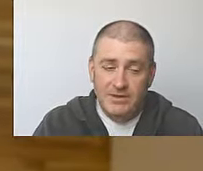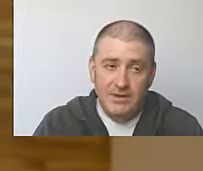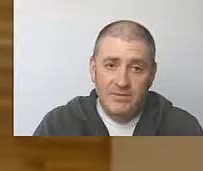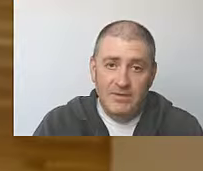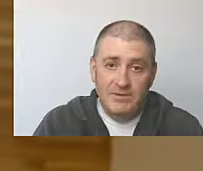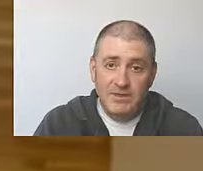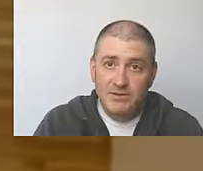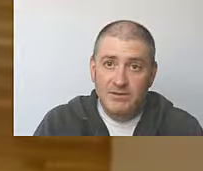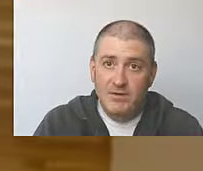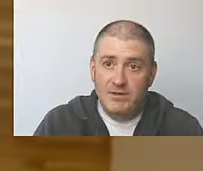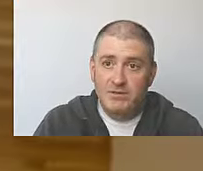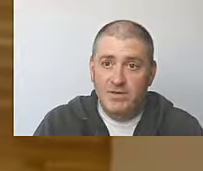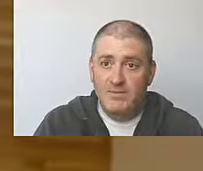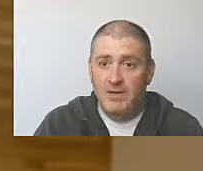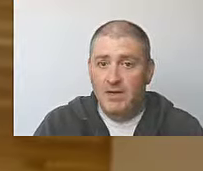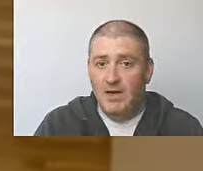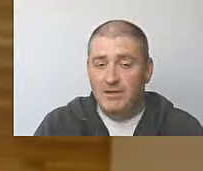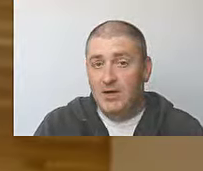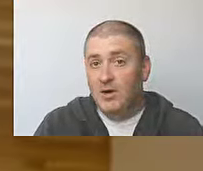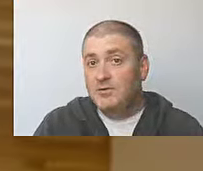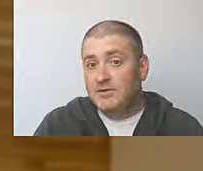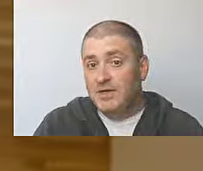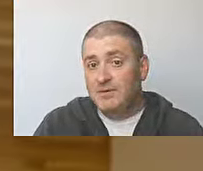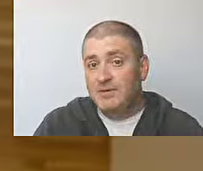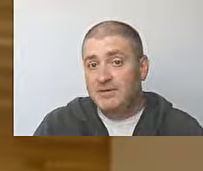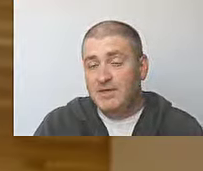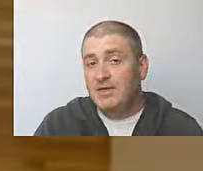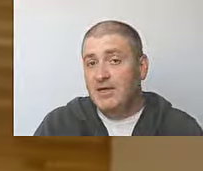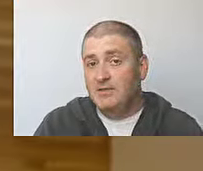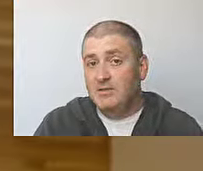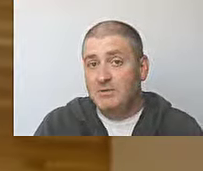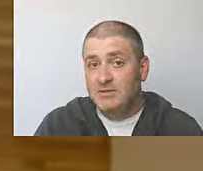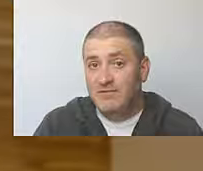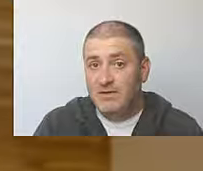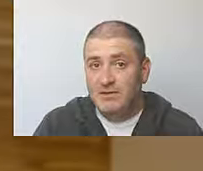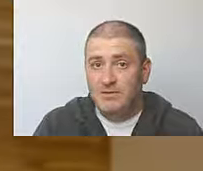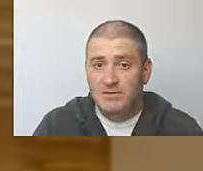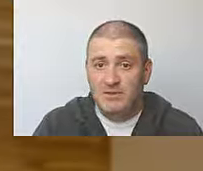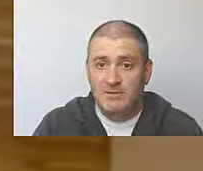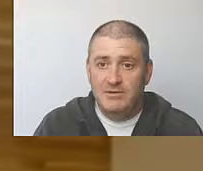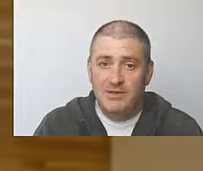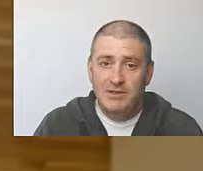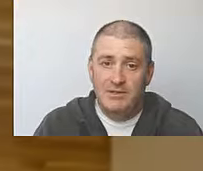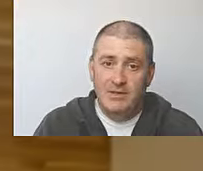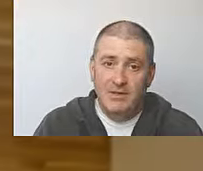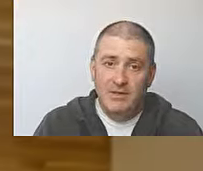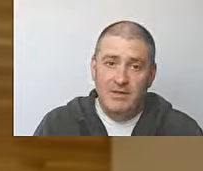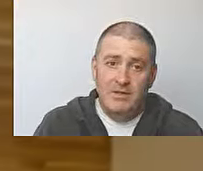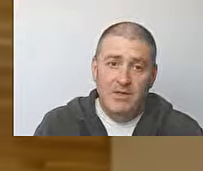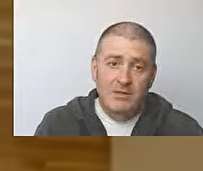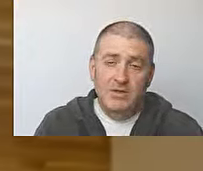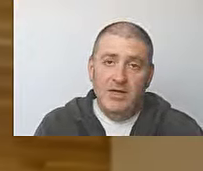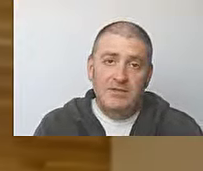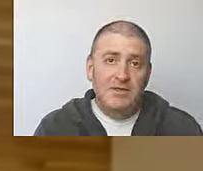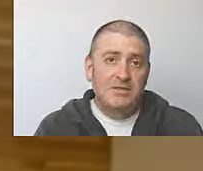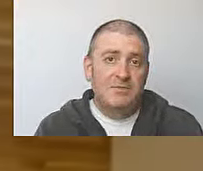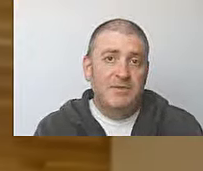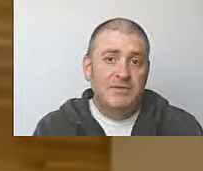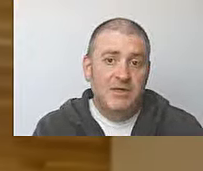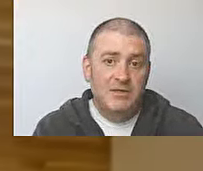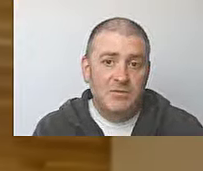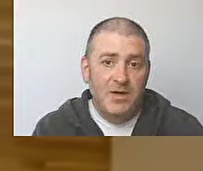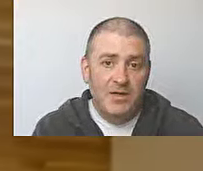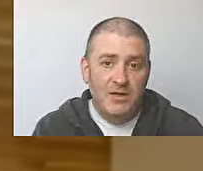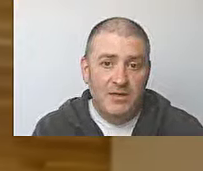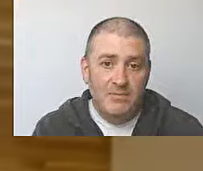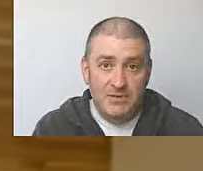Riders Nintendo Direct stream had a whole segment dedicated specifically to accessibility. Showcasing accessibility